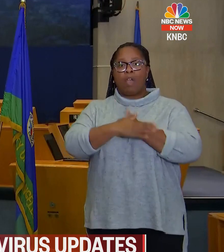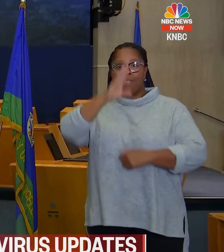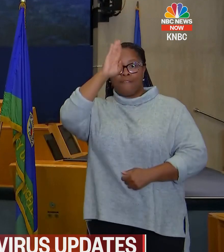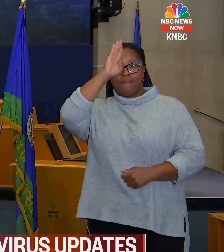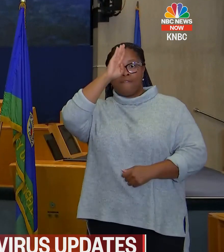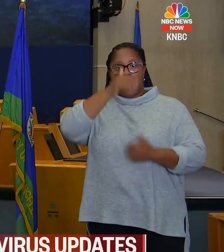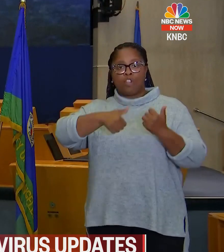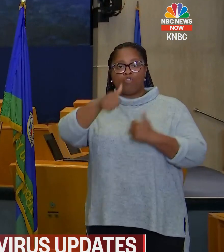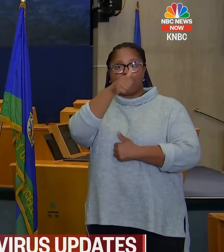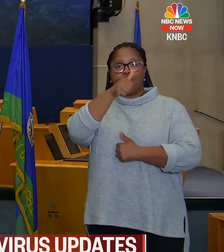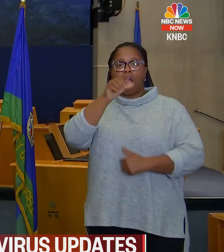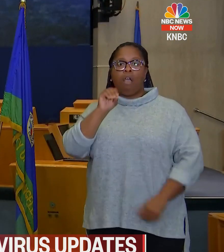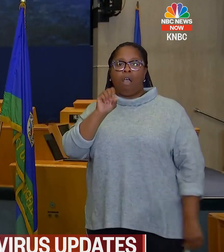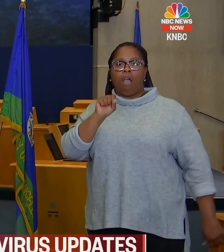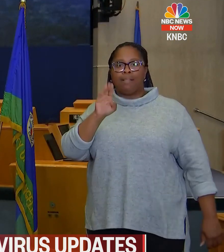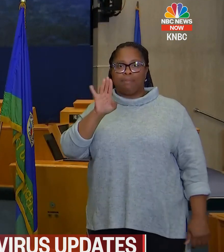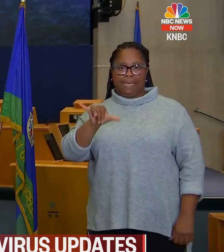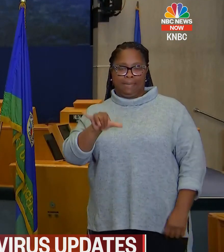Osby.